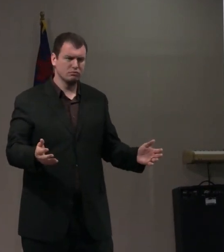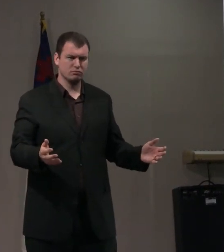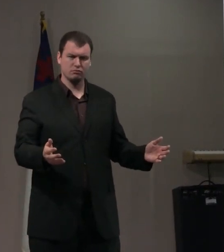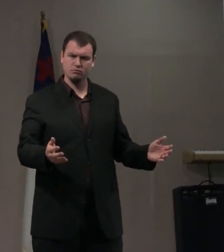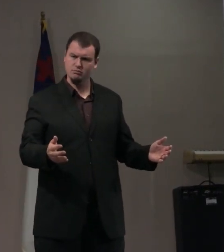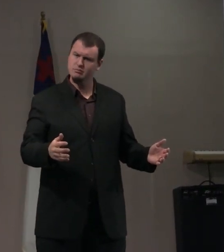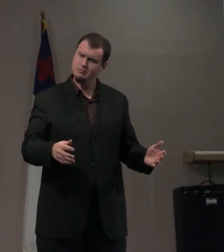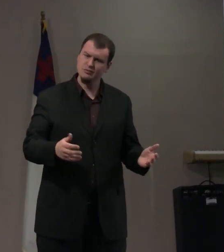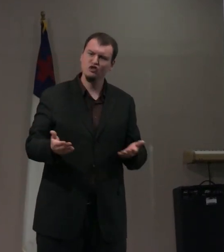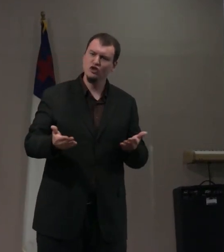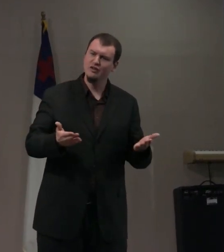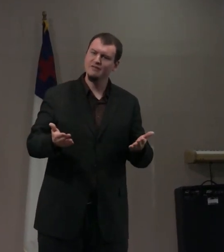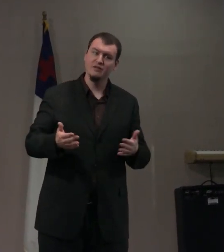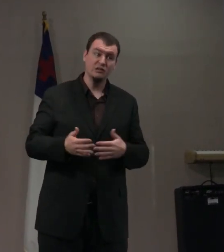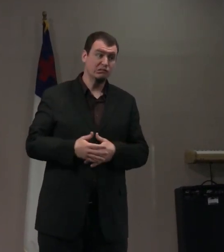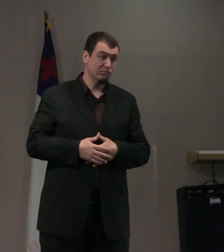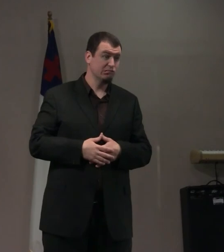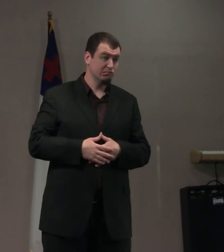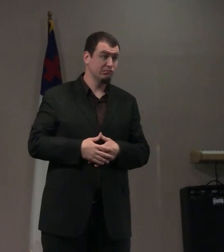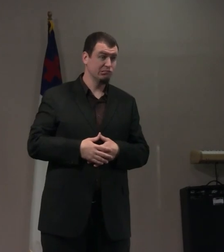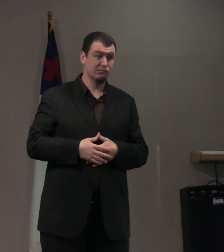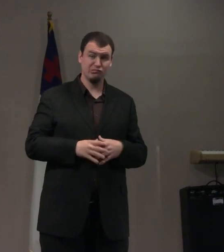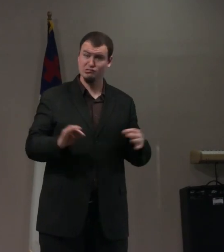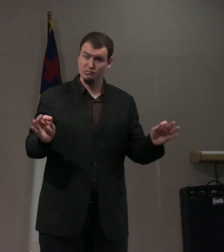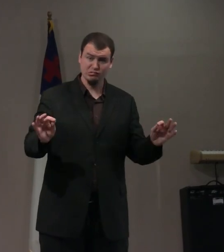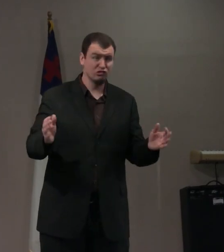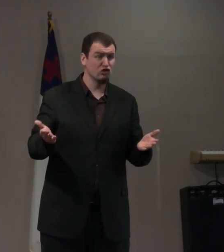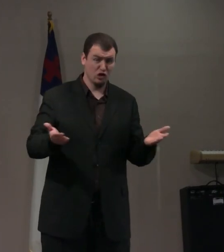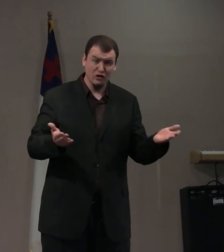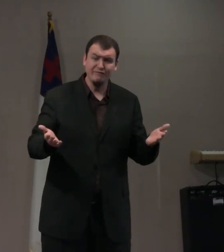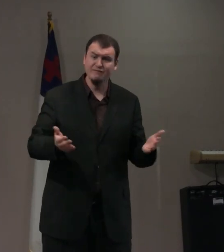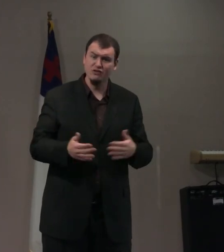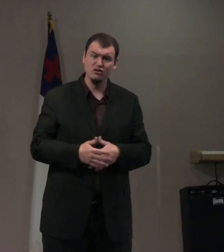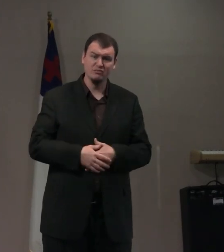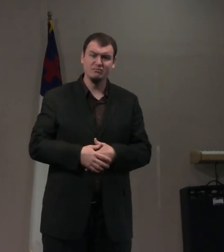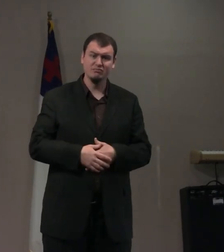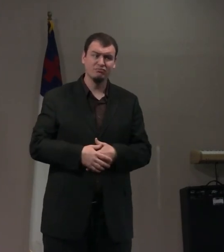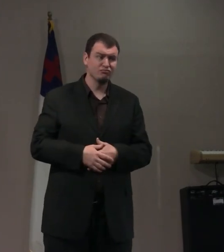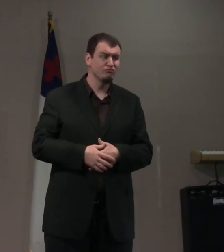It's a lowly job. But be a servant.